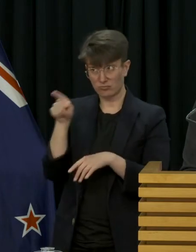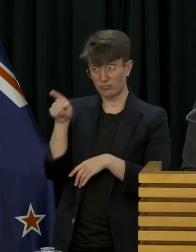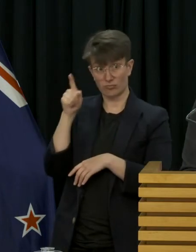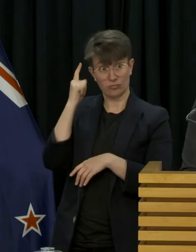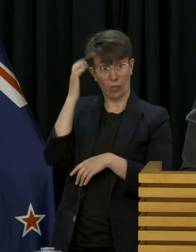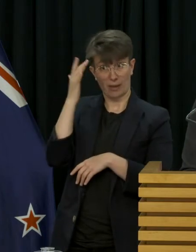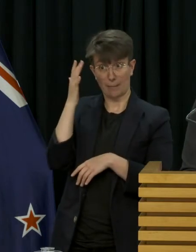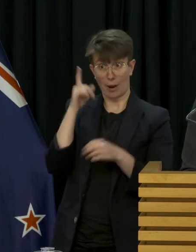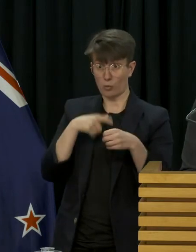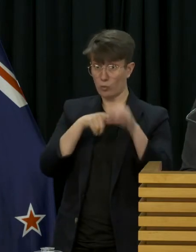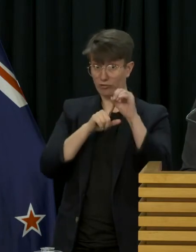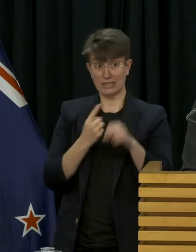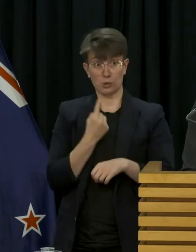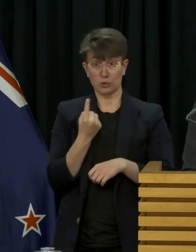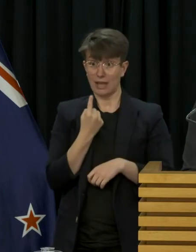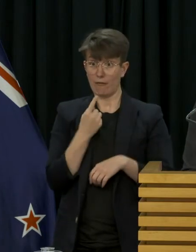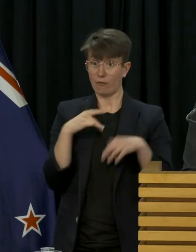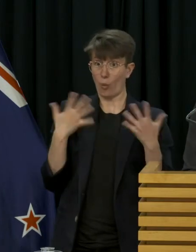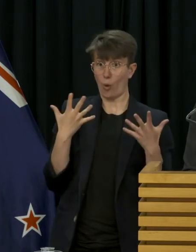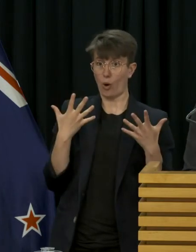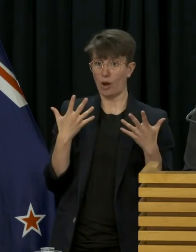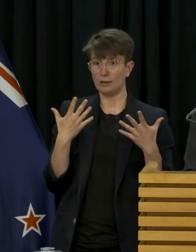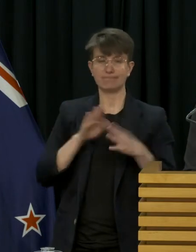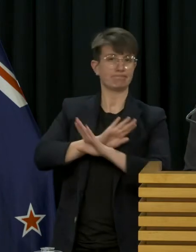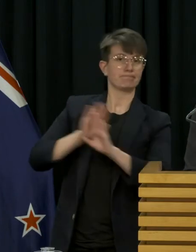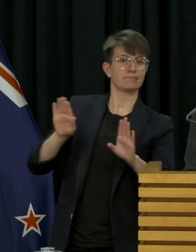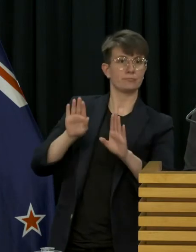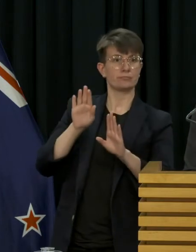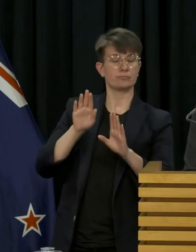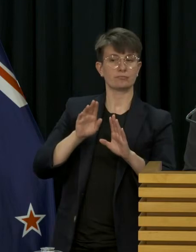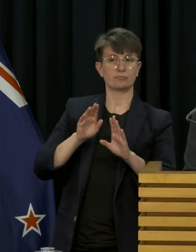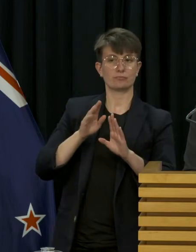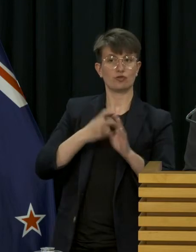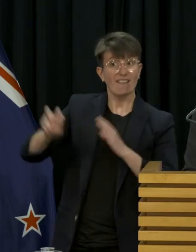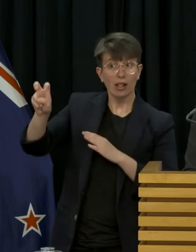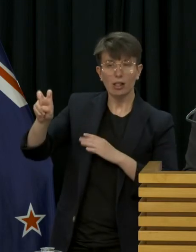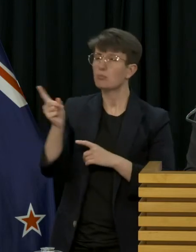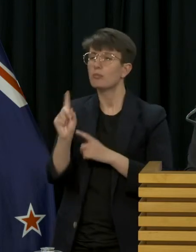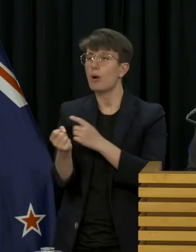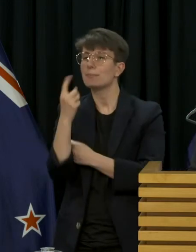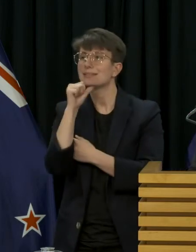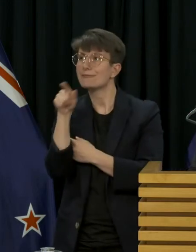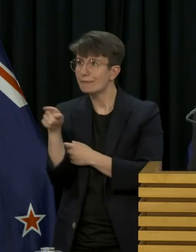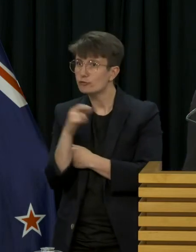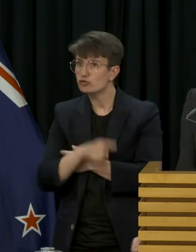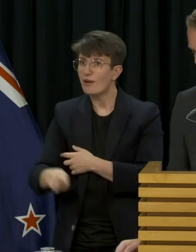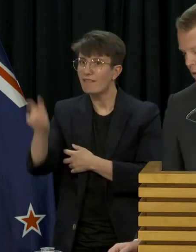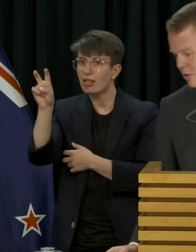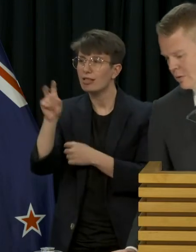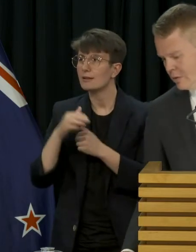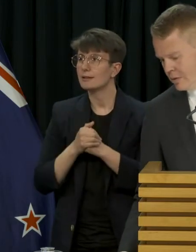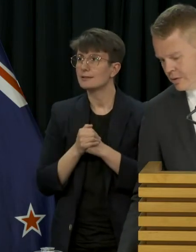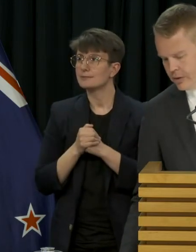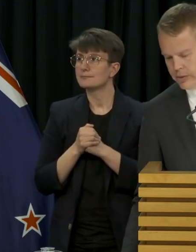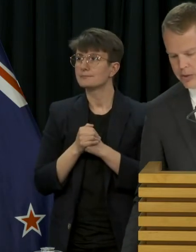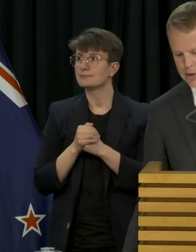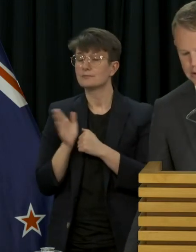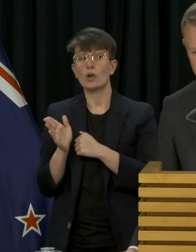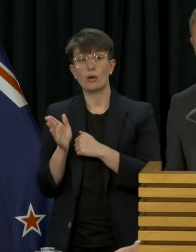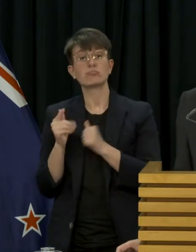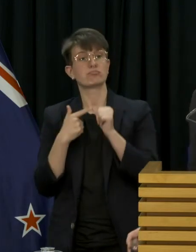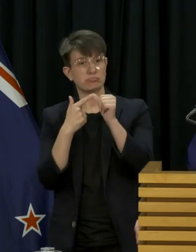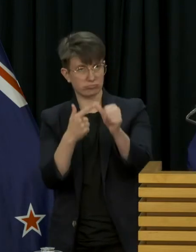you quarantine or would you not do it if you have to quarantine? Yeah, What's and your so approach going to be? you will have heard that actually at the time that I said it was my